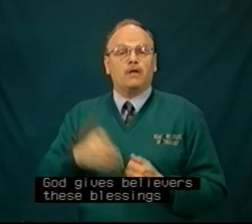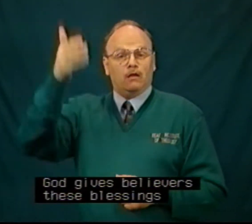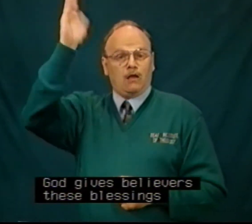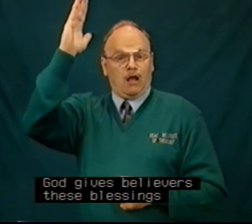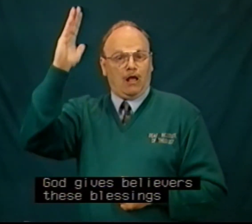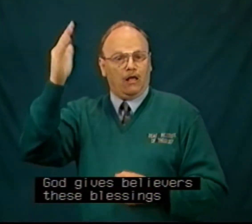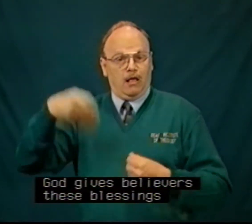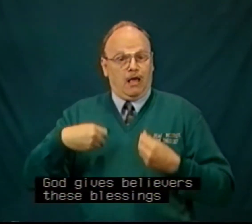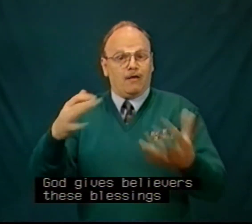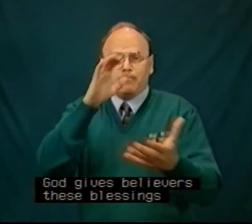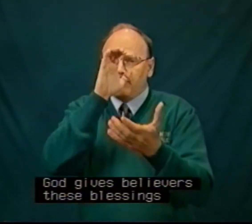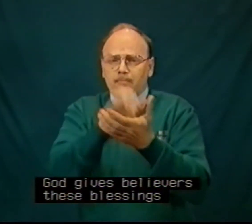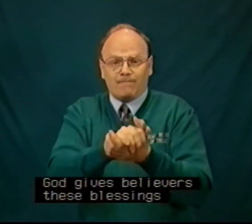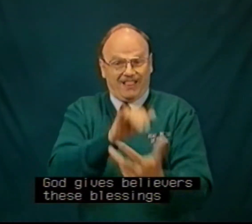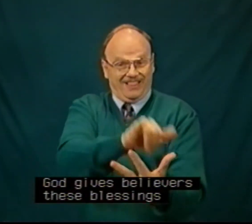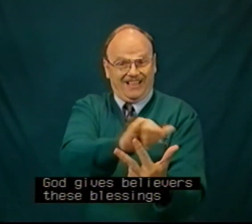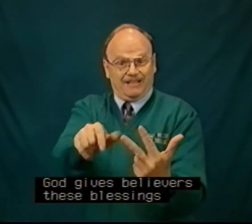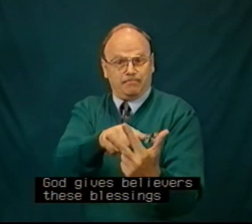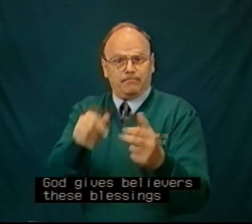God gives believers these blessings.